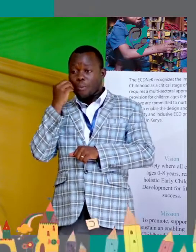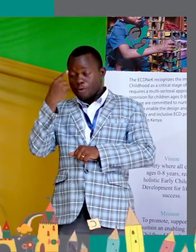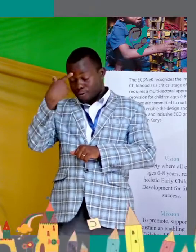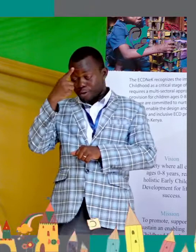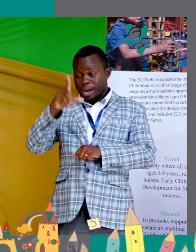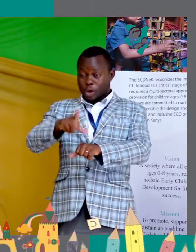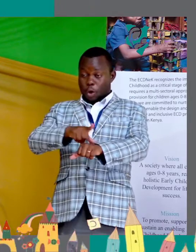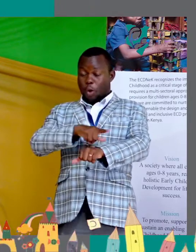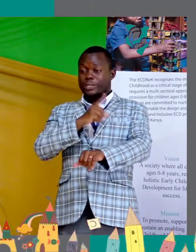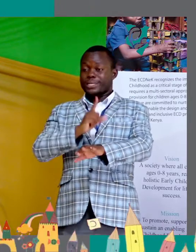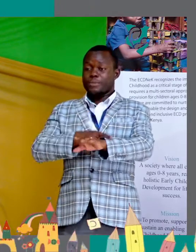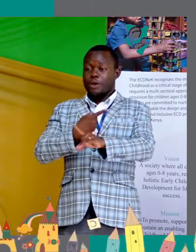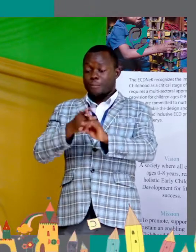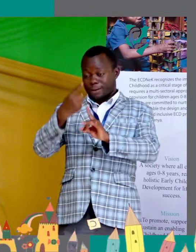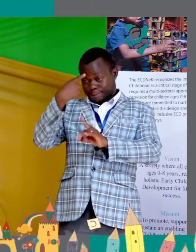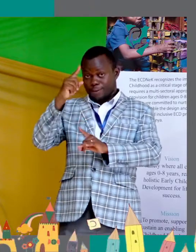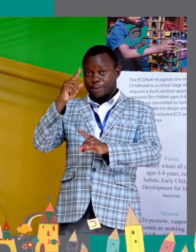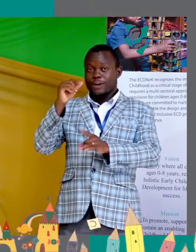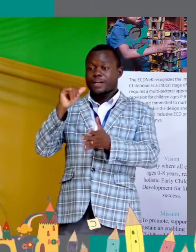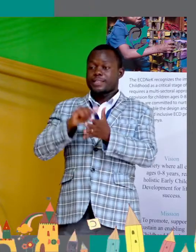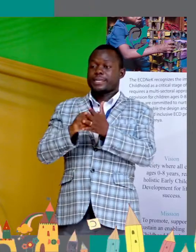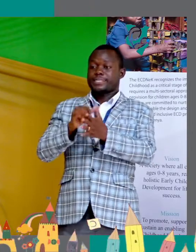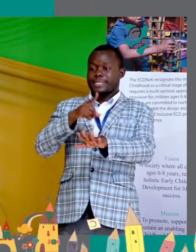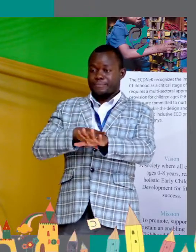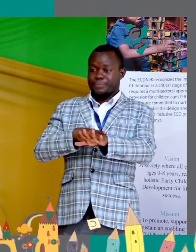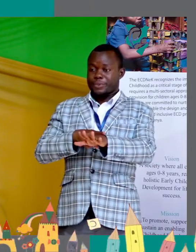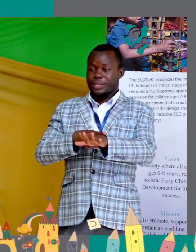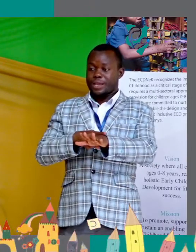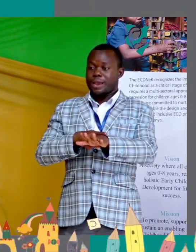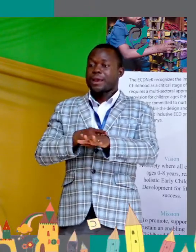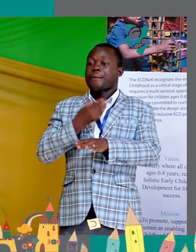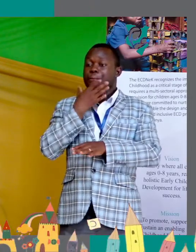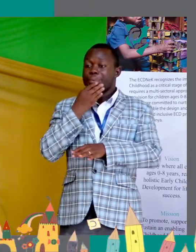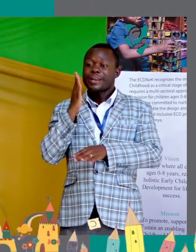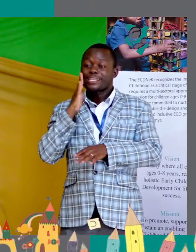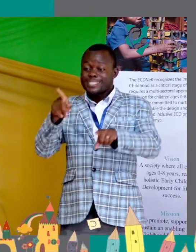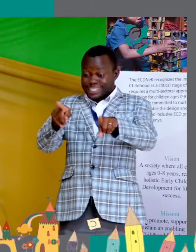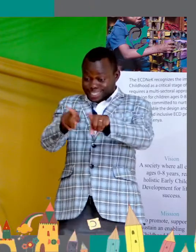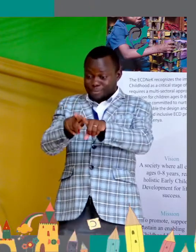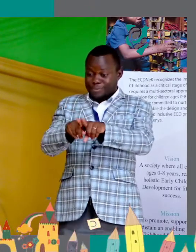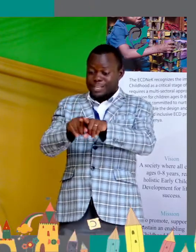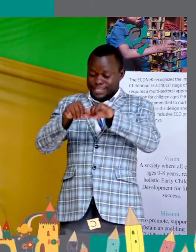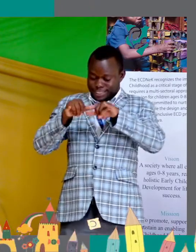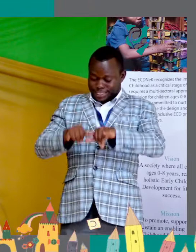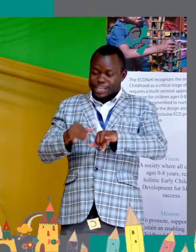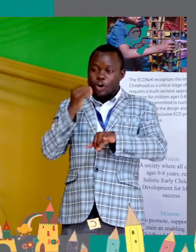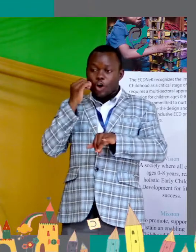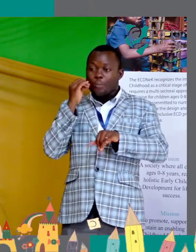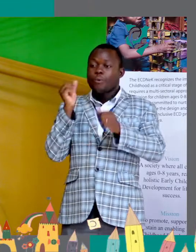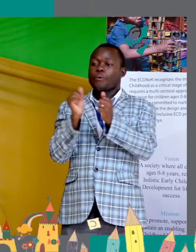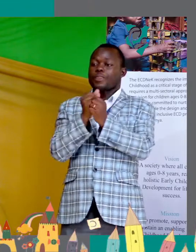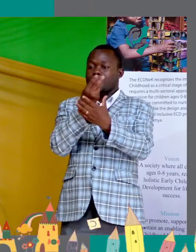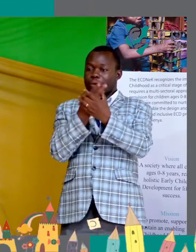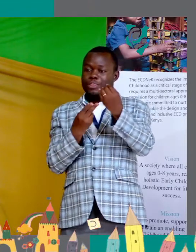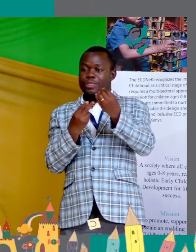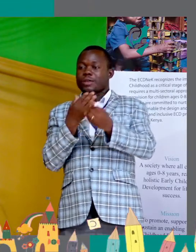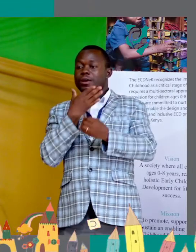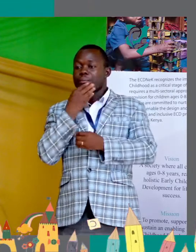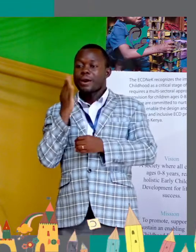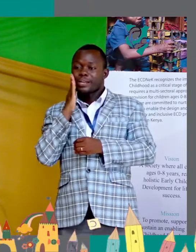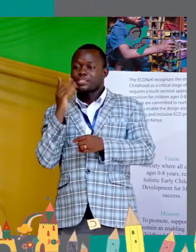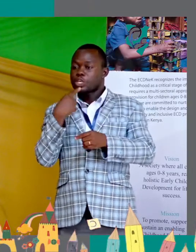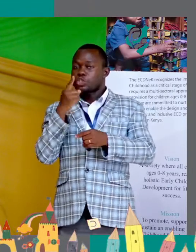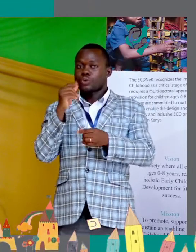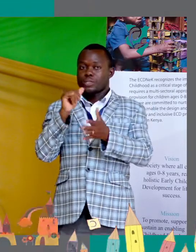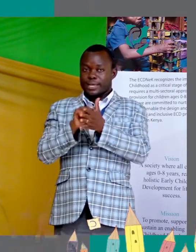time. But for this reason, because we had to stay at home, children had the opportunity to stay with us. And so as caregivers, we have had